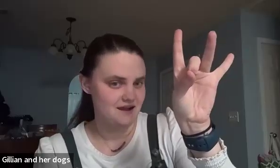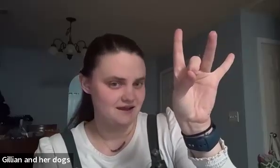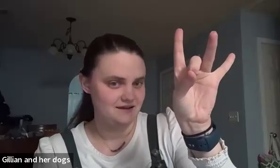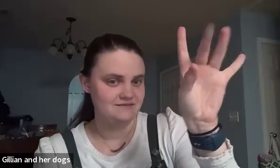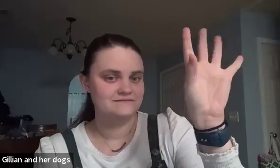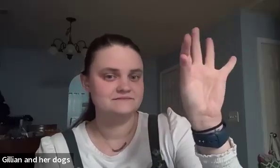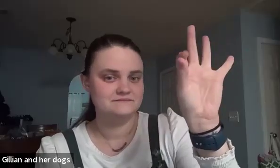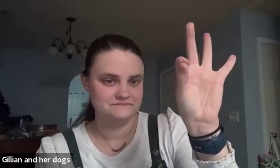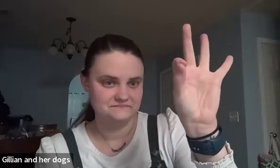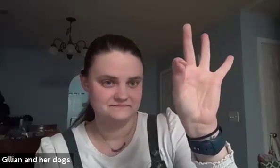9,